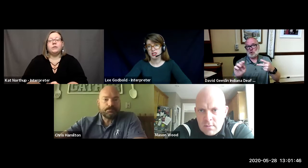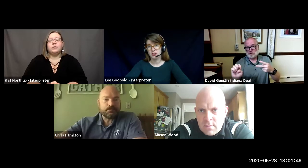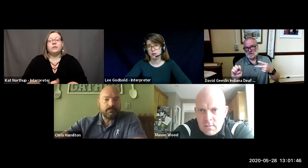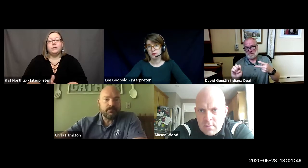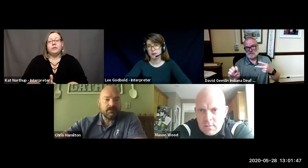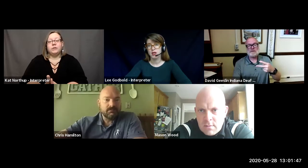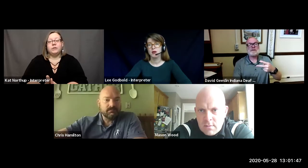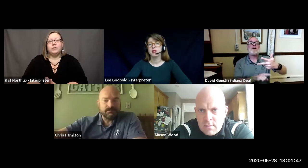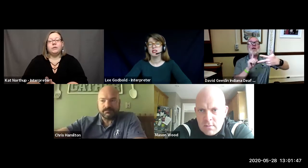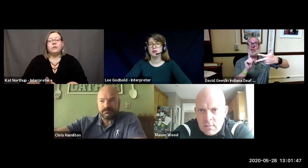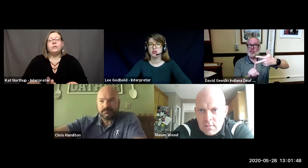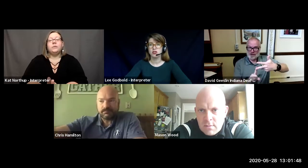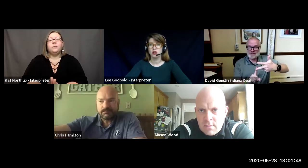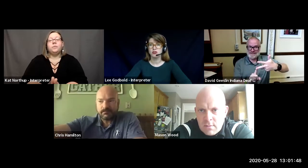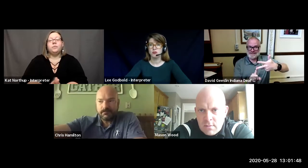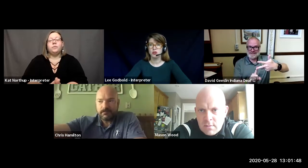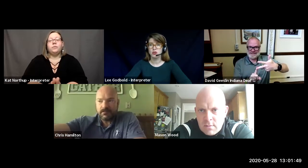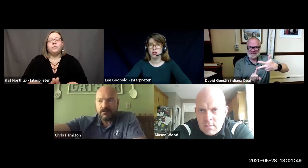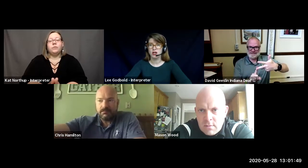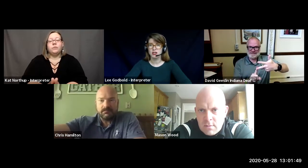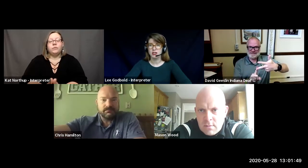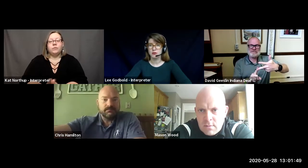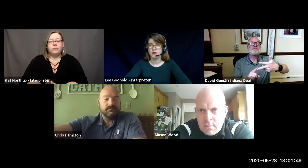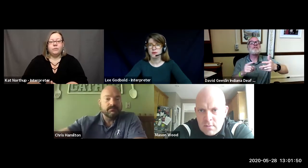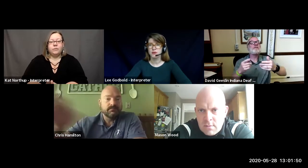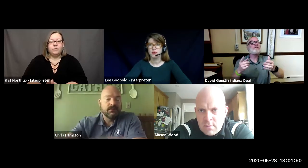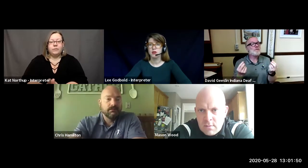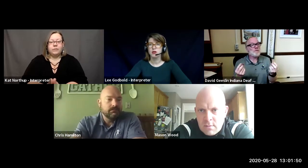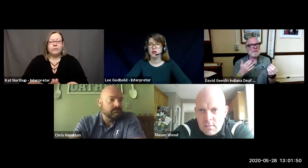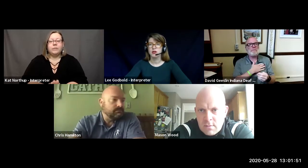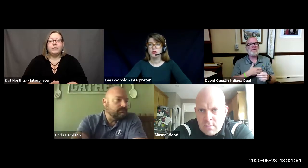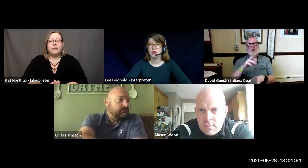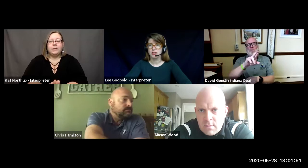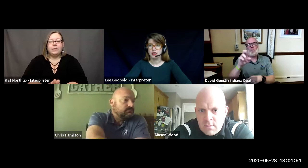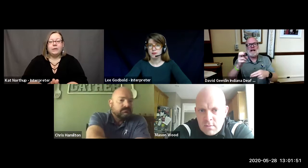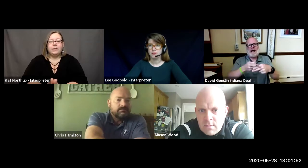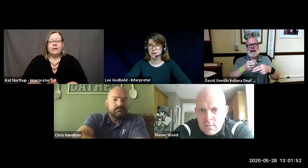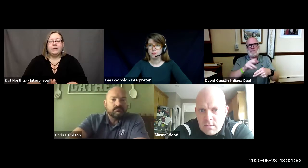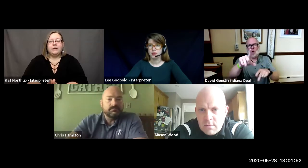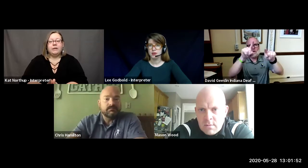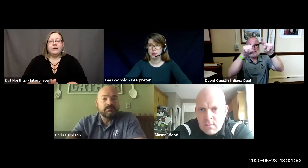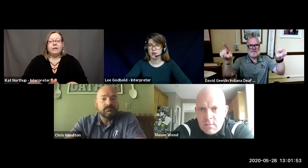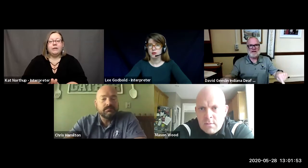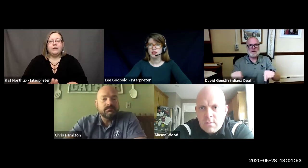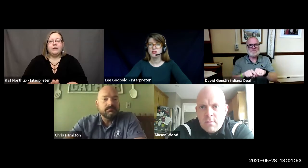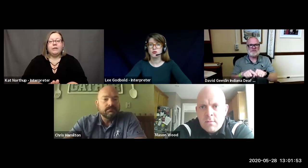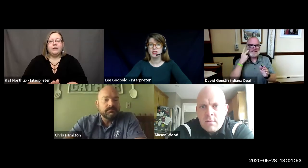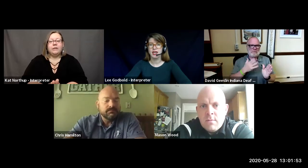video. Please be sure to also mute your audio. Thirdly, please